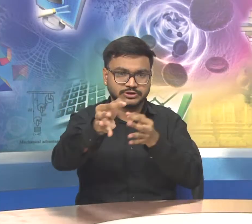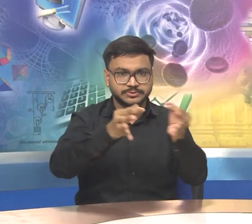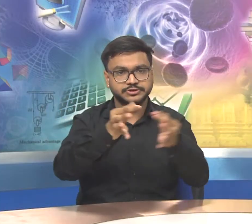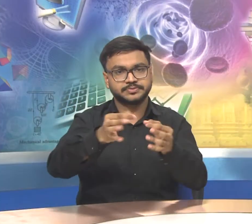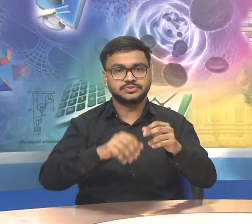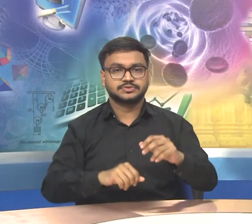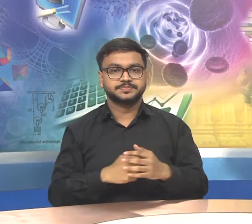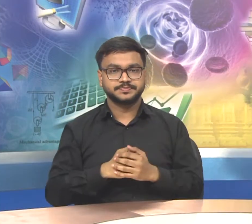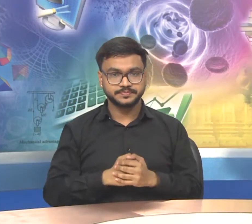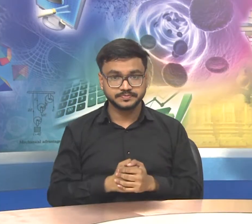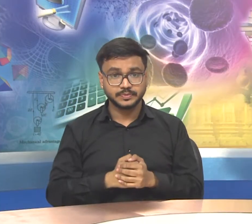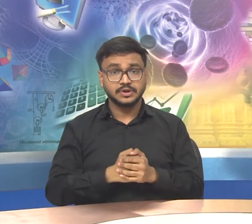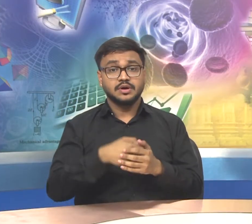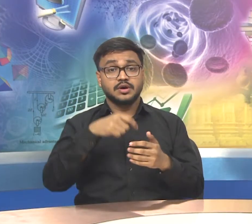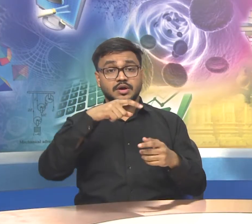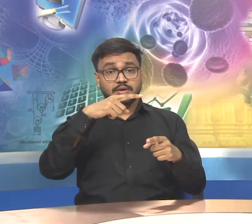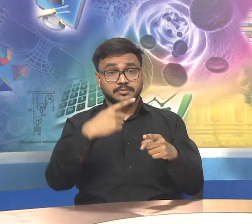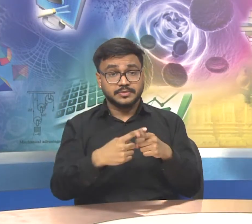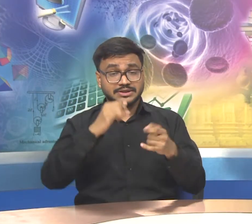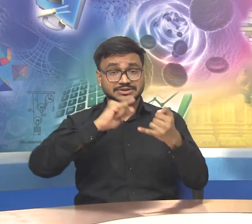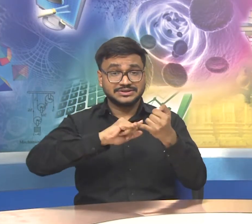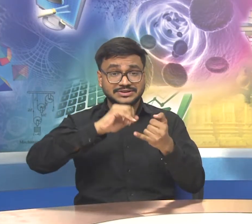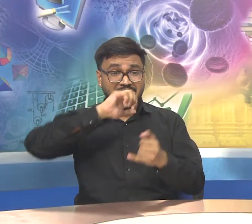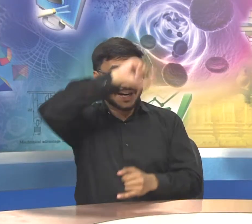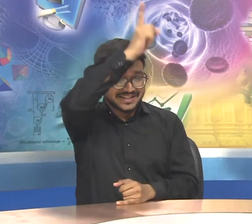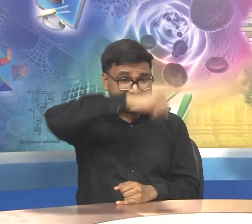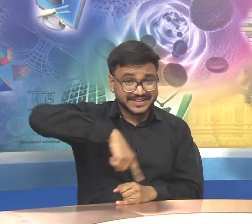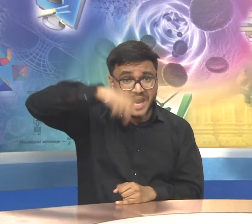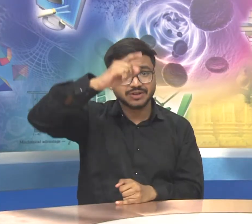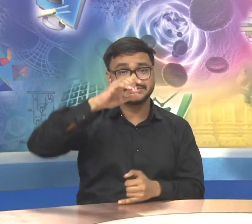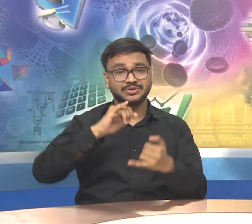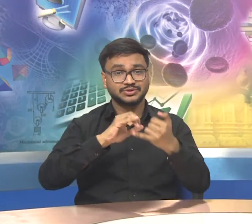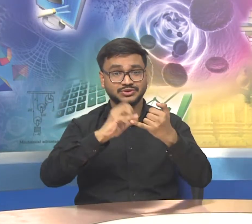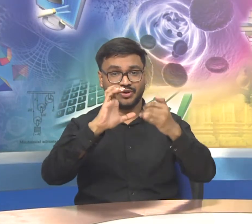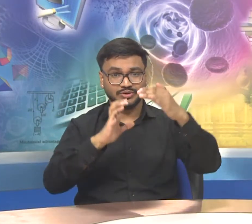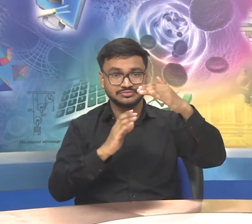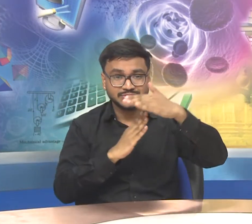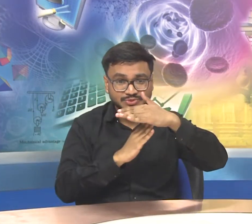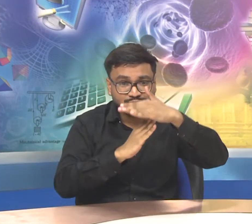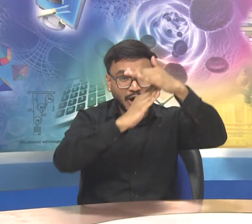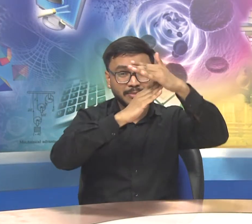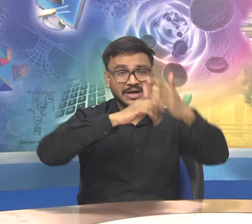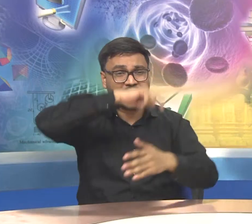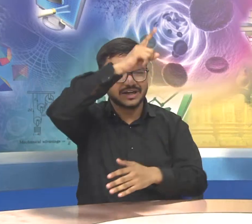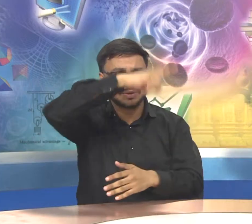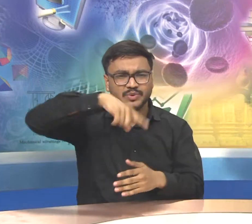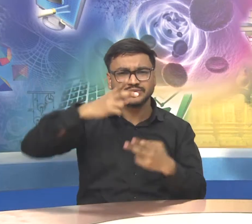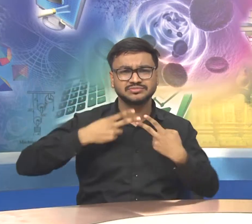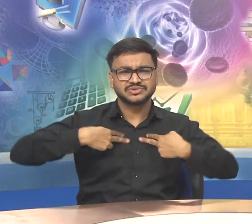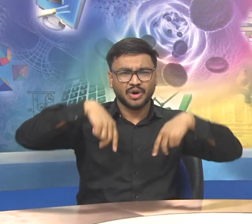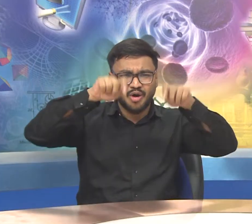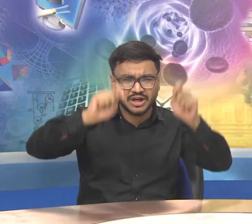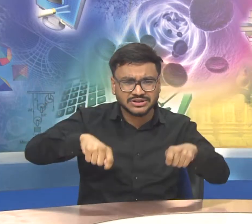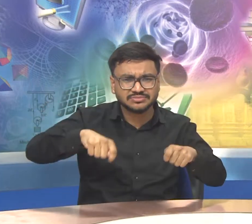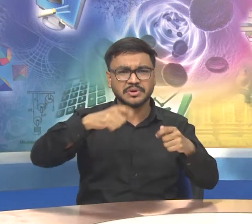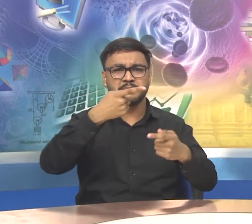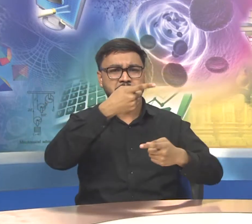will recognize that India has a single, integrated and unified judicial